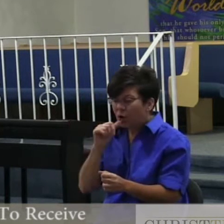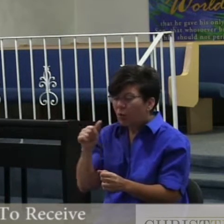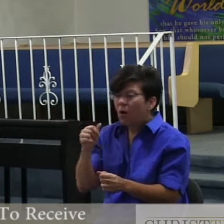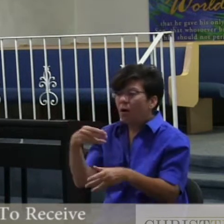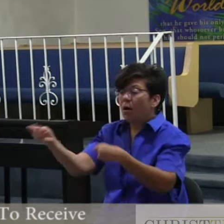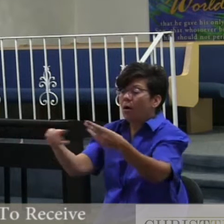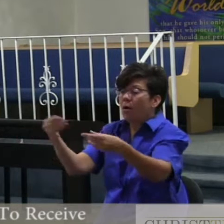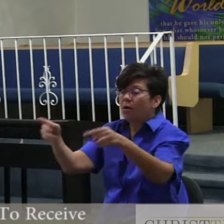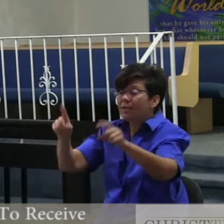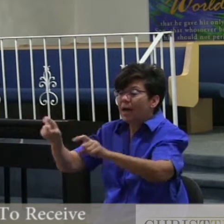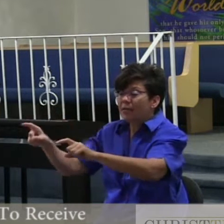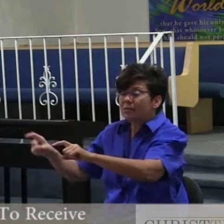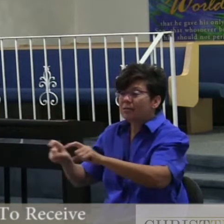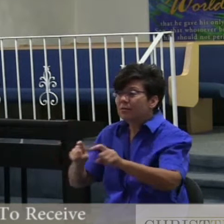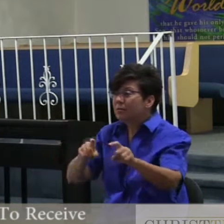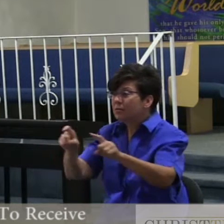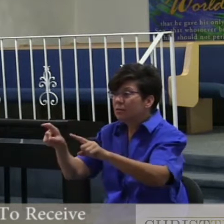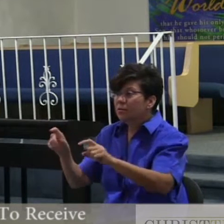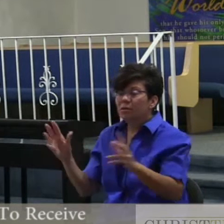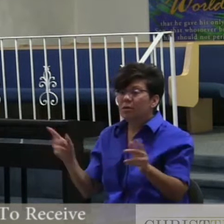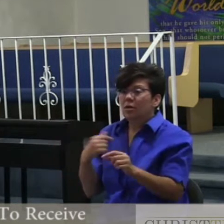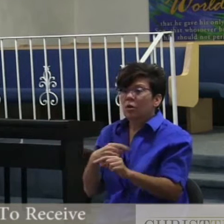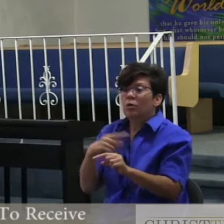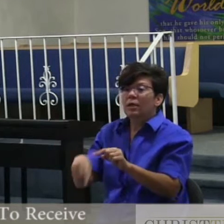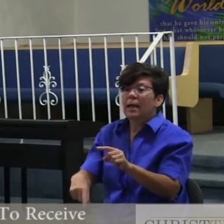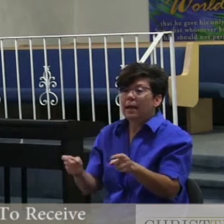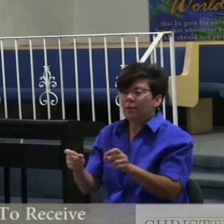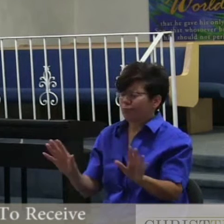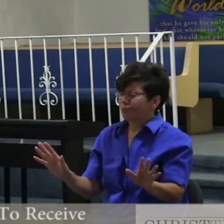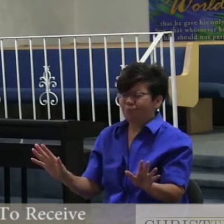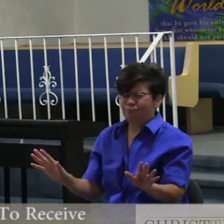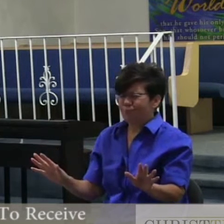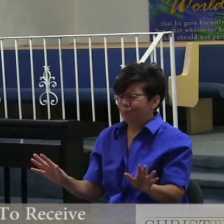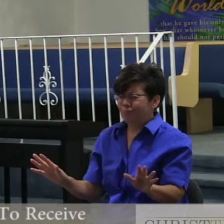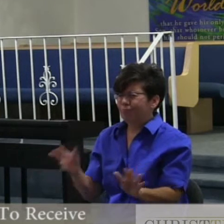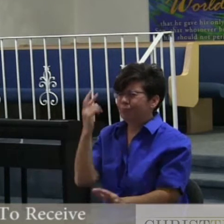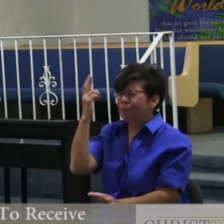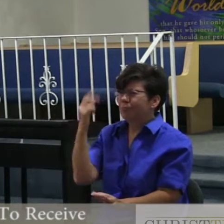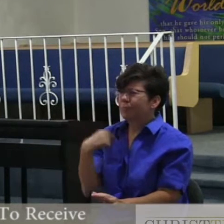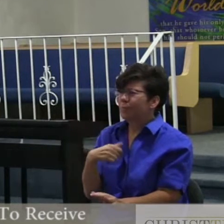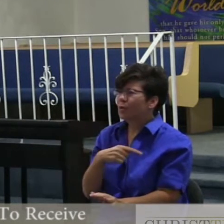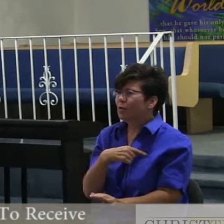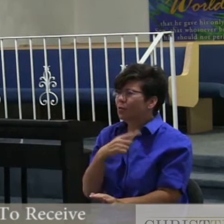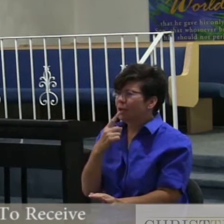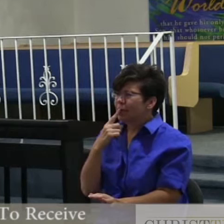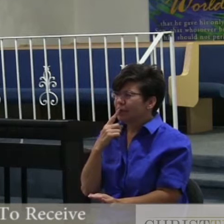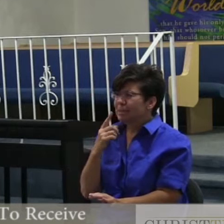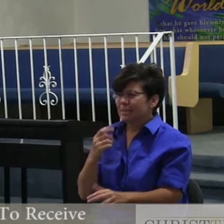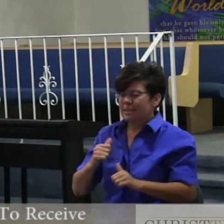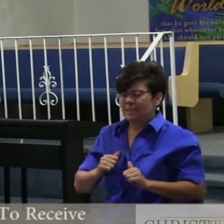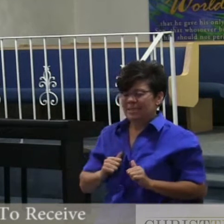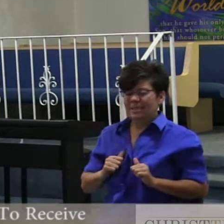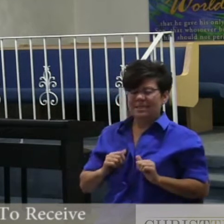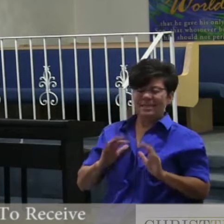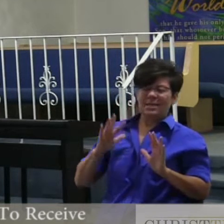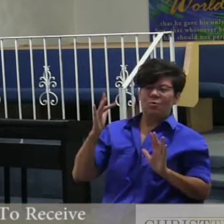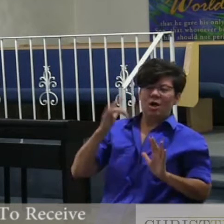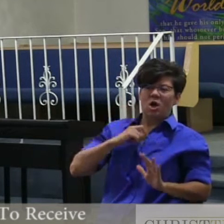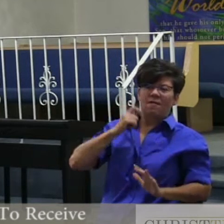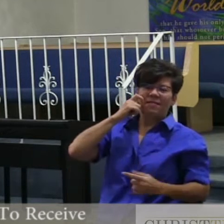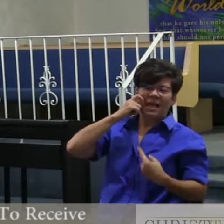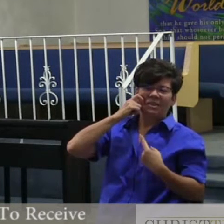anything on us that we cannot handle. The reason why we give in, because our flesh will scream and